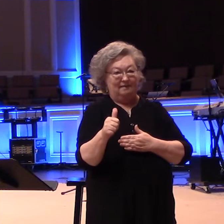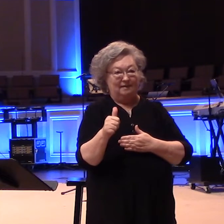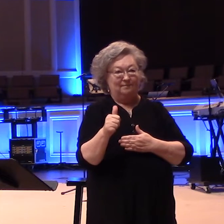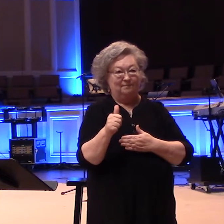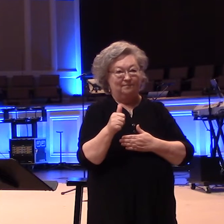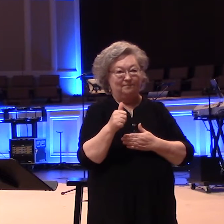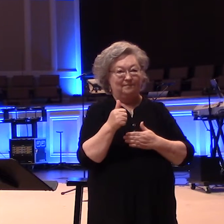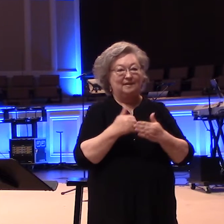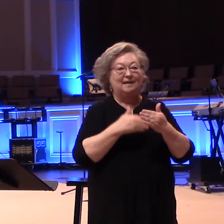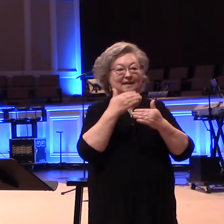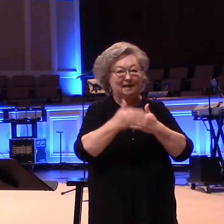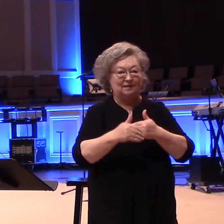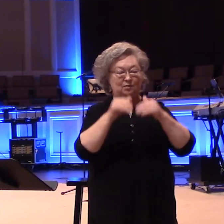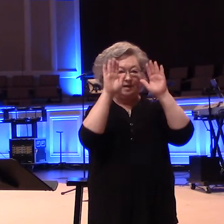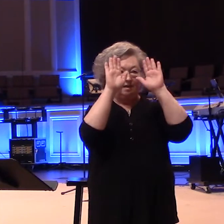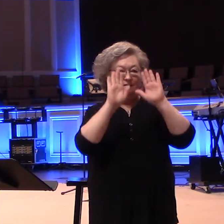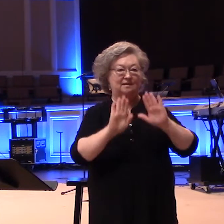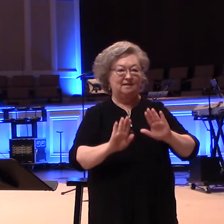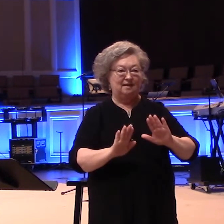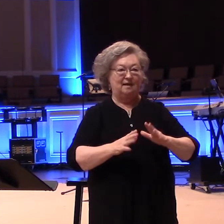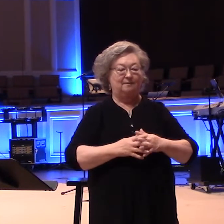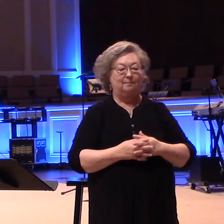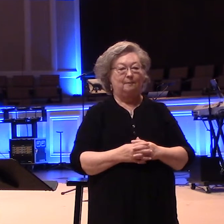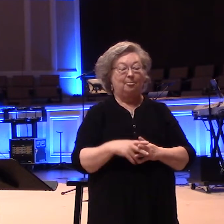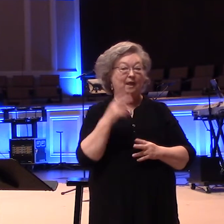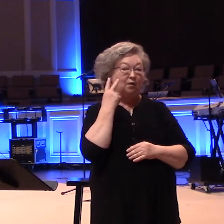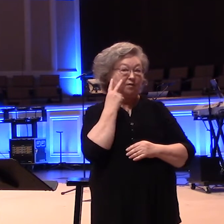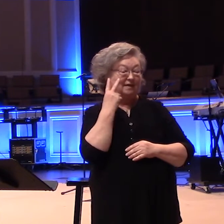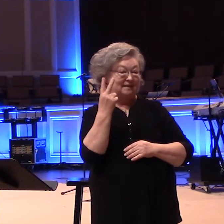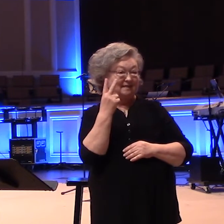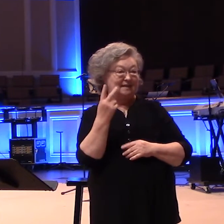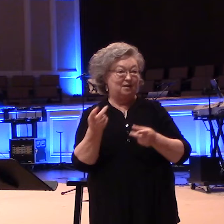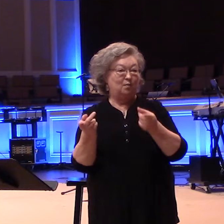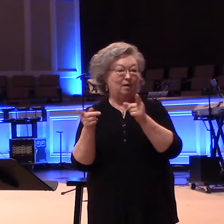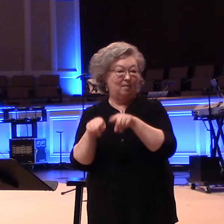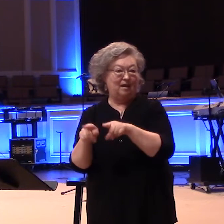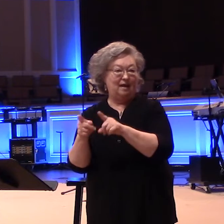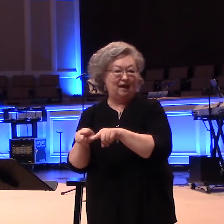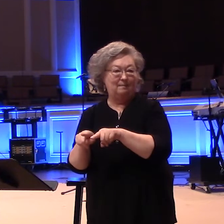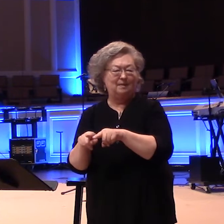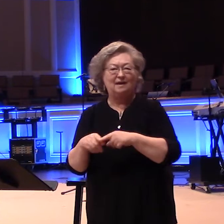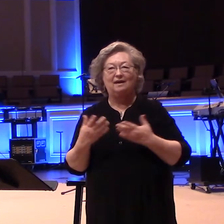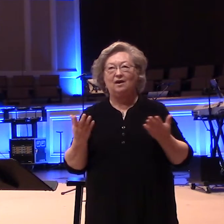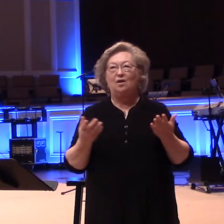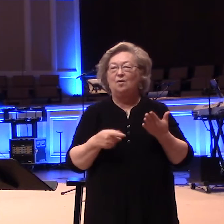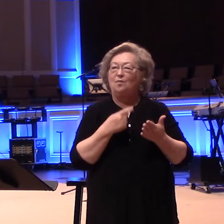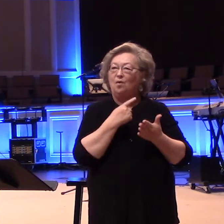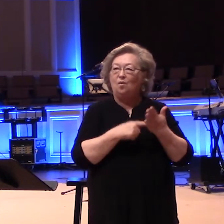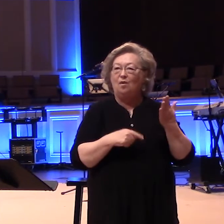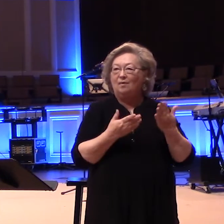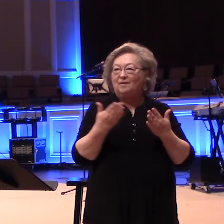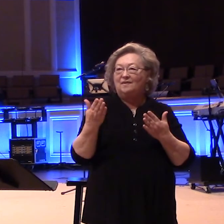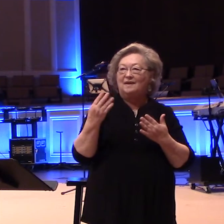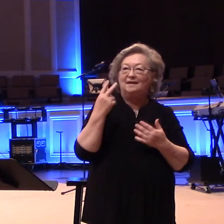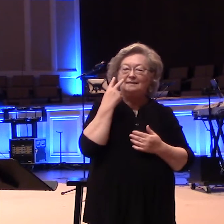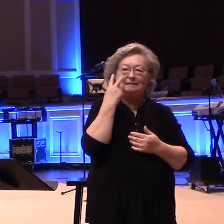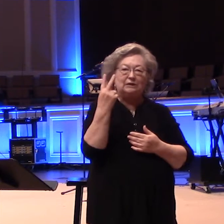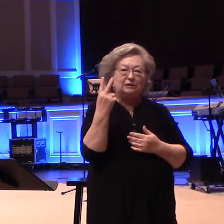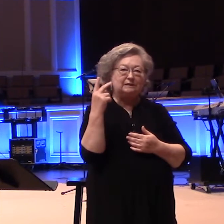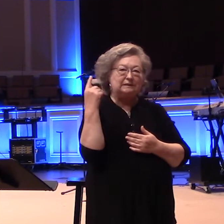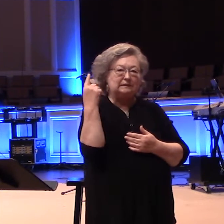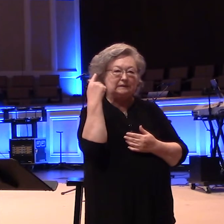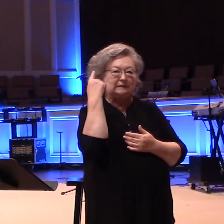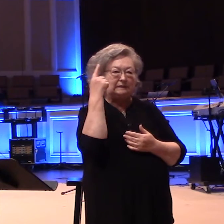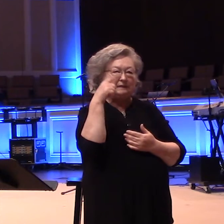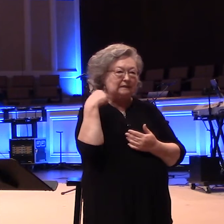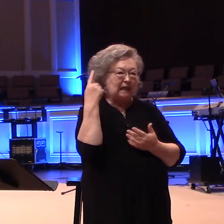Sunday. But we're going to see what happens, and it's a little bit of what would things look like at our church if everyone was obedient in the